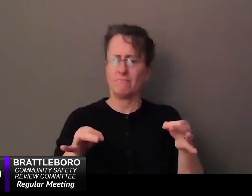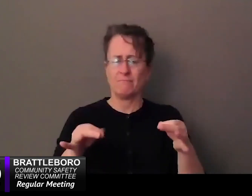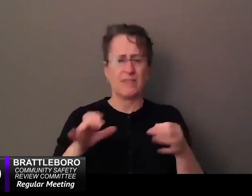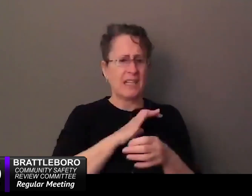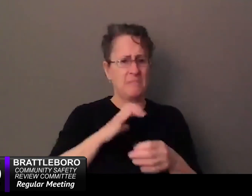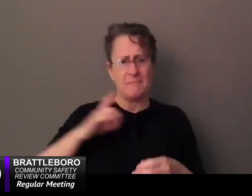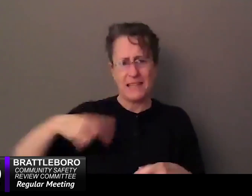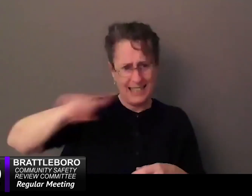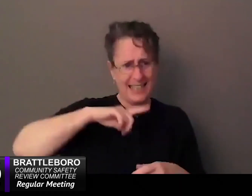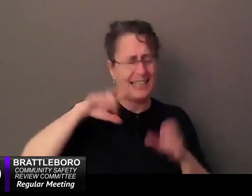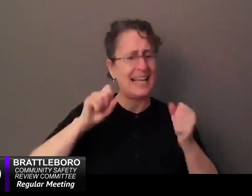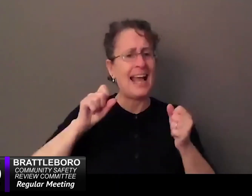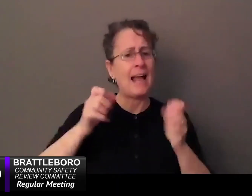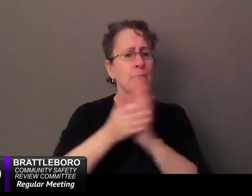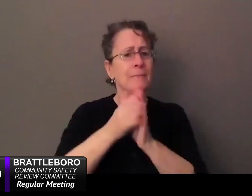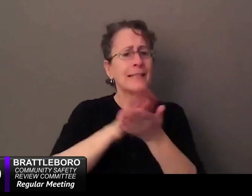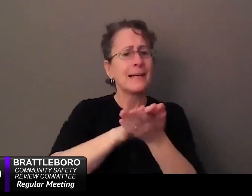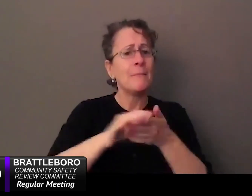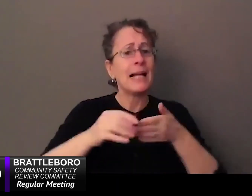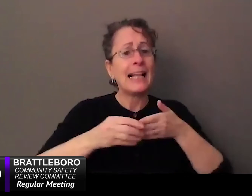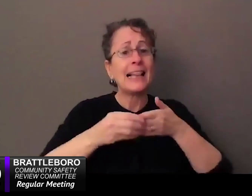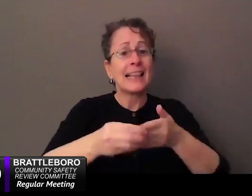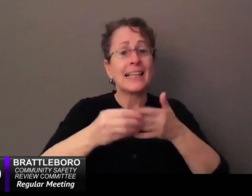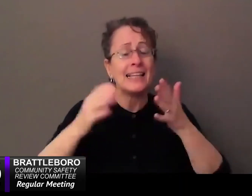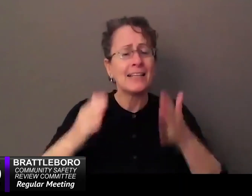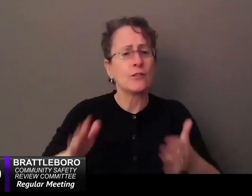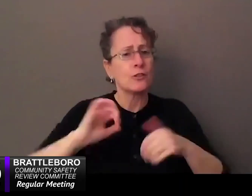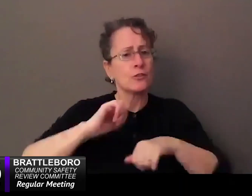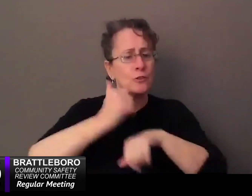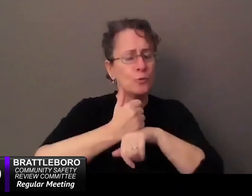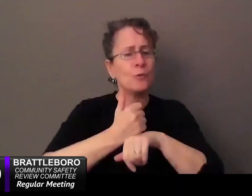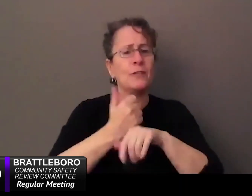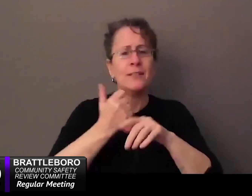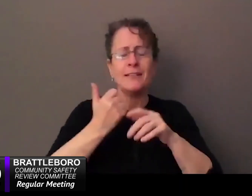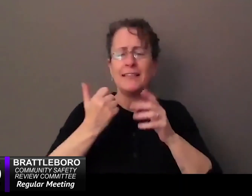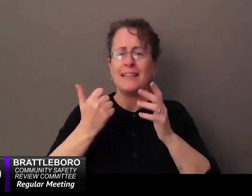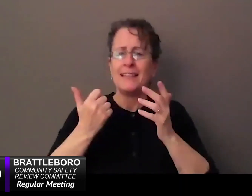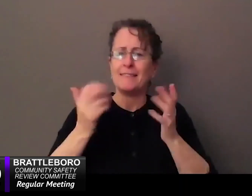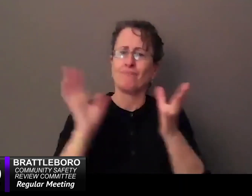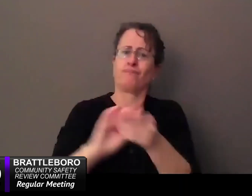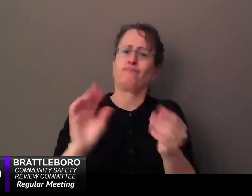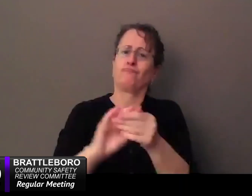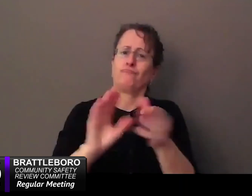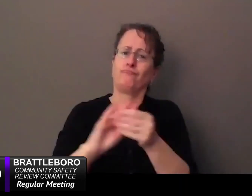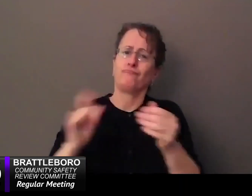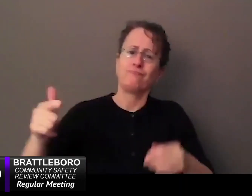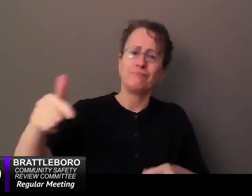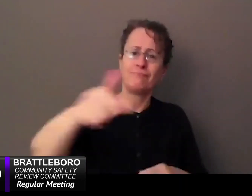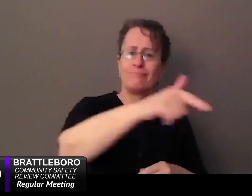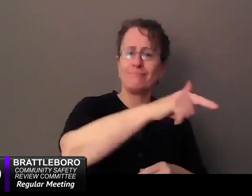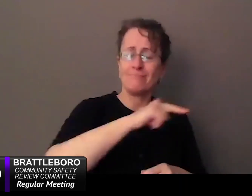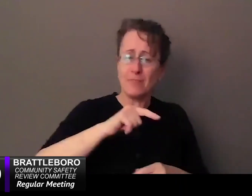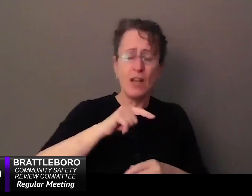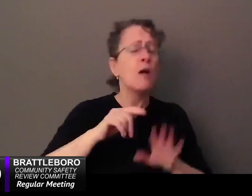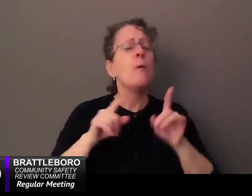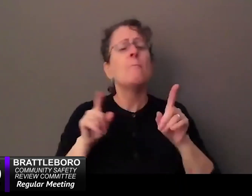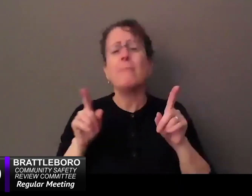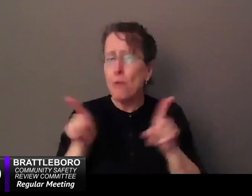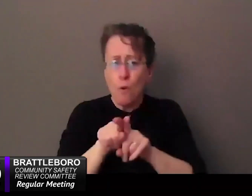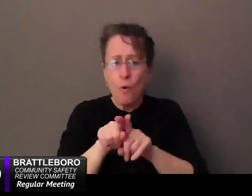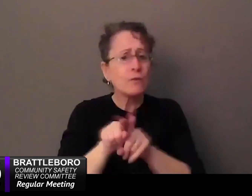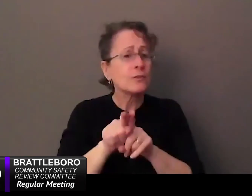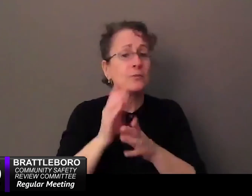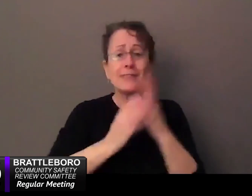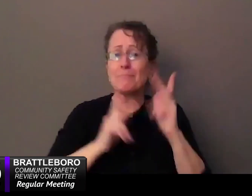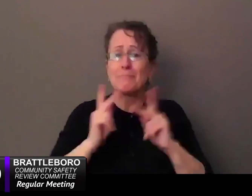in as a public space, you know, in this committee meeting, and then all the way to anonymous testimony, right? And somewhere